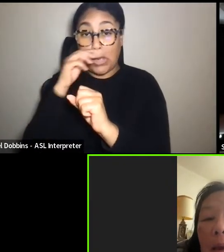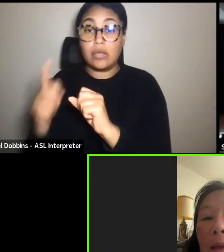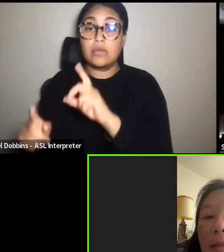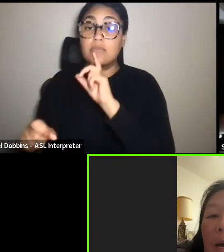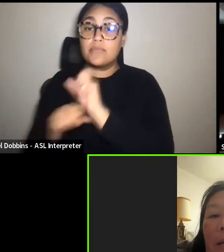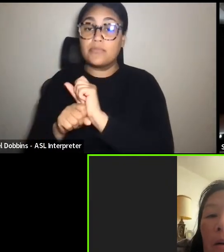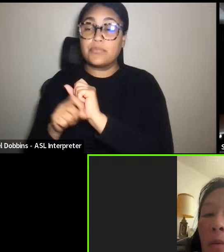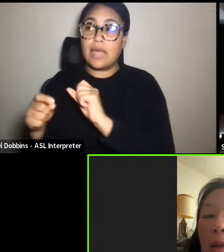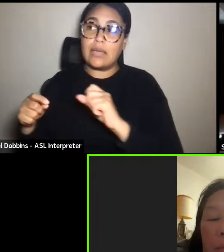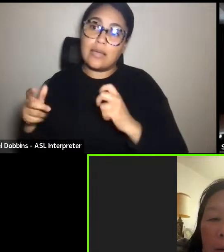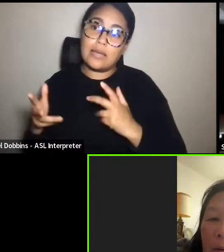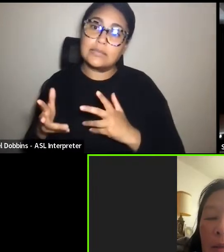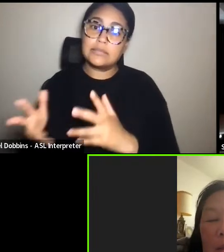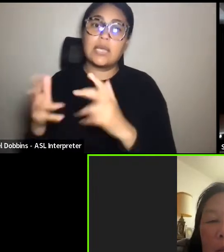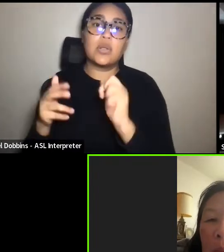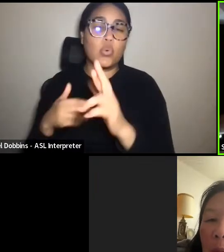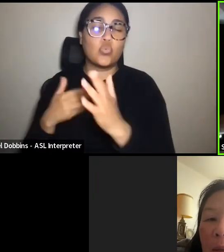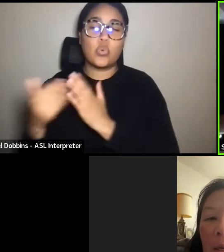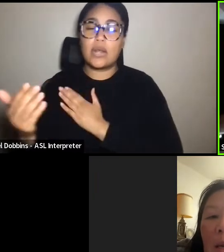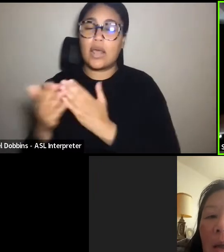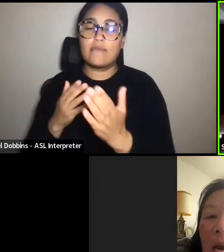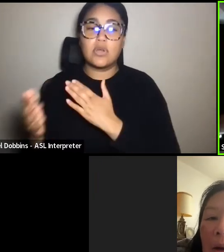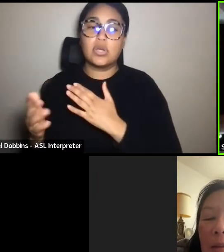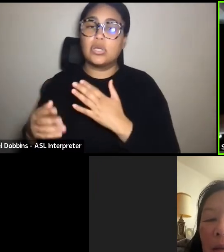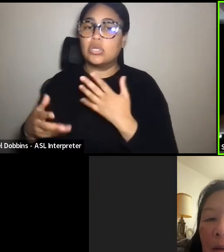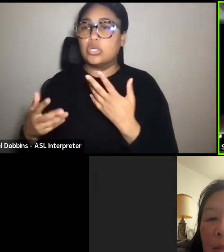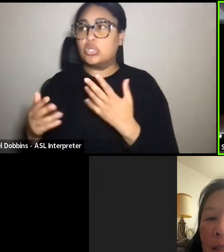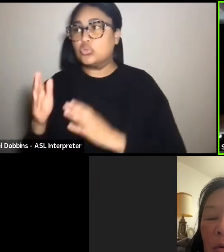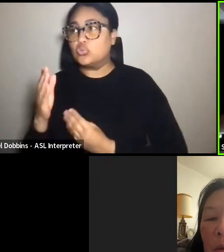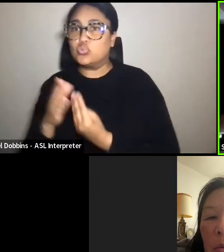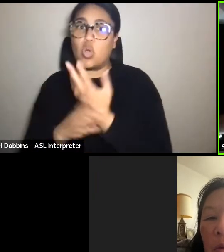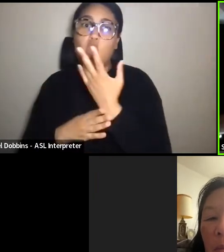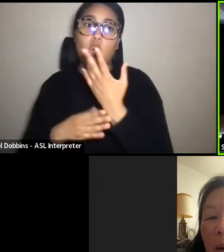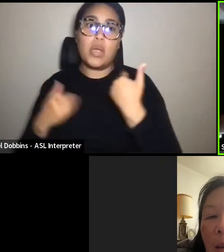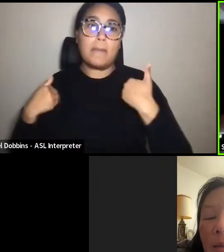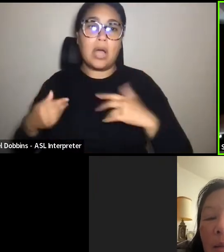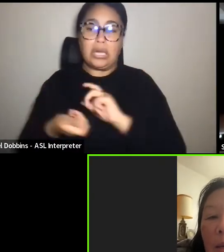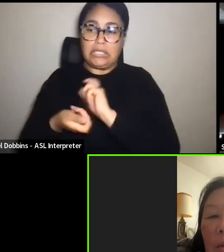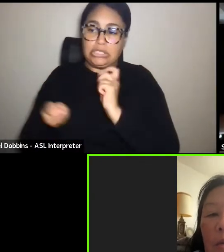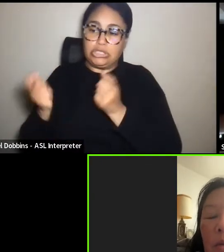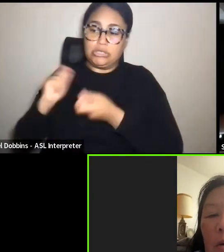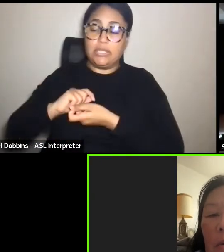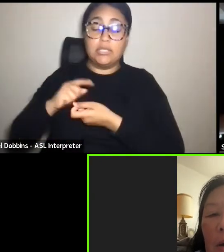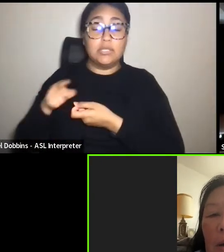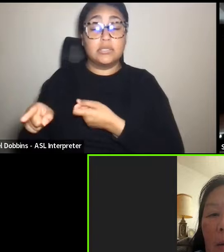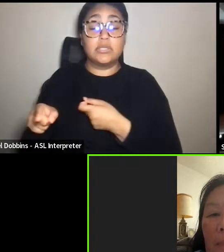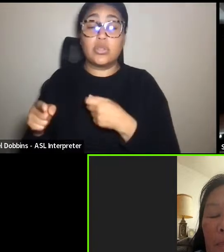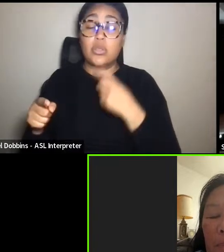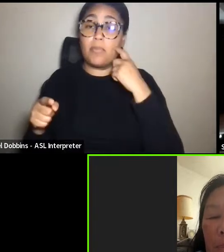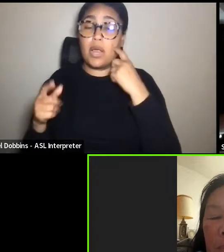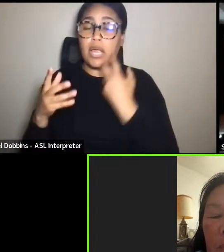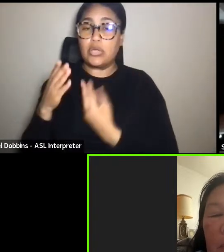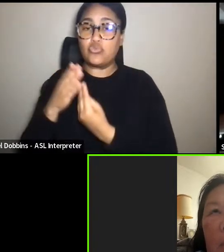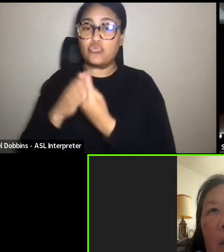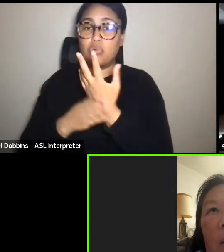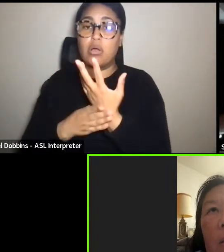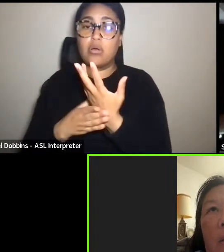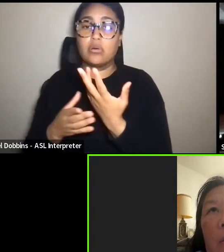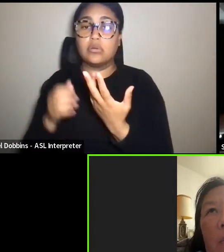with, like anxiety or whatever else, puberty, everything else that's going through their minds. So,